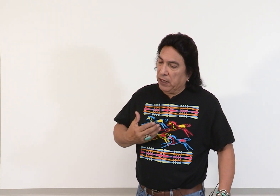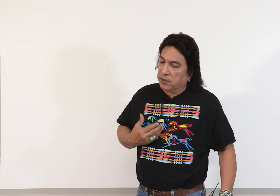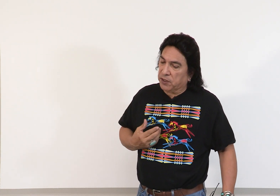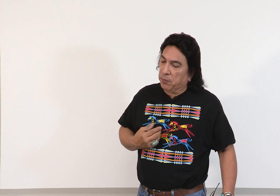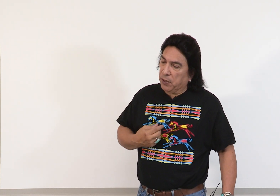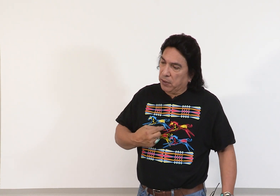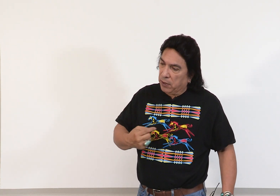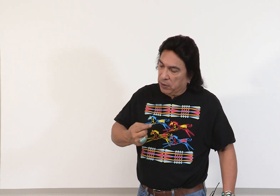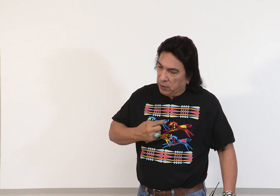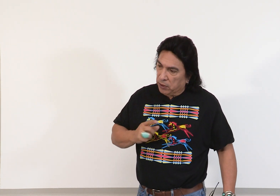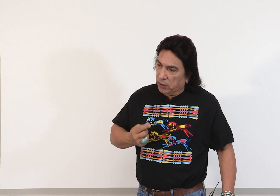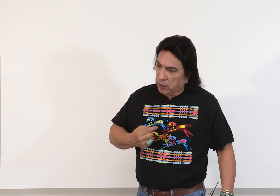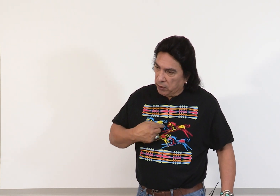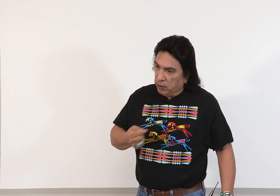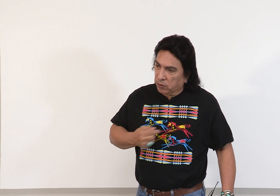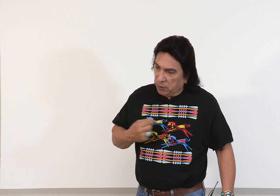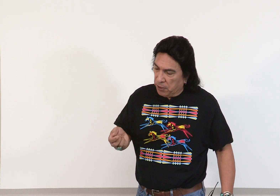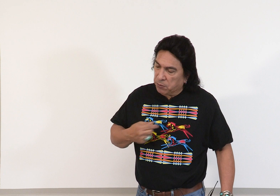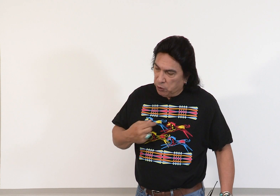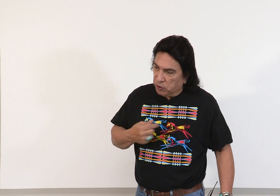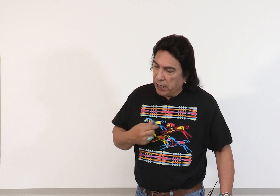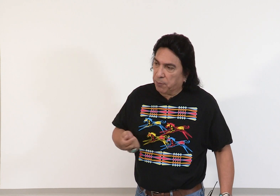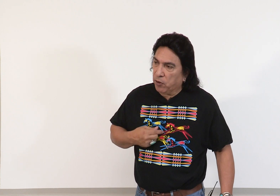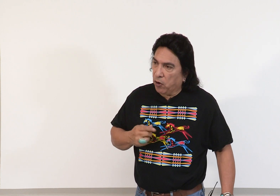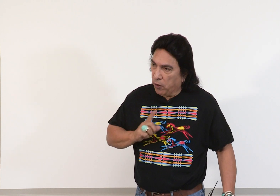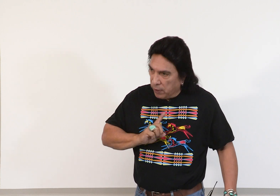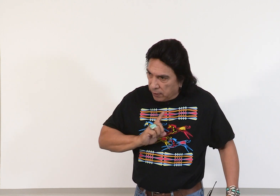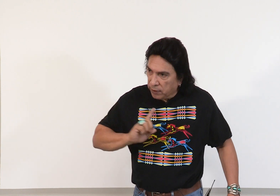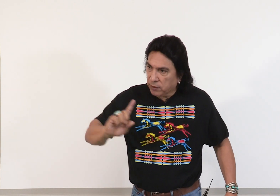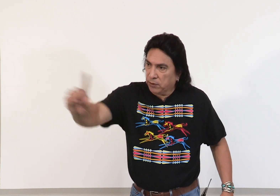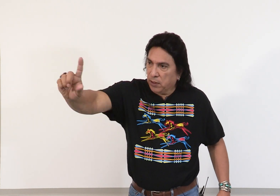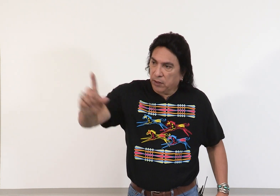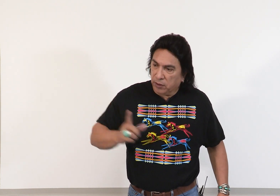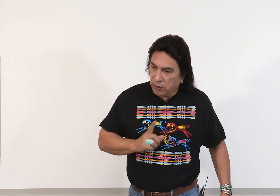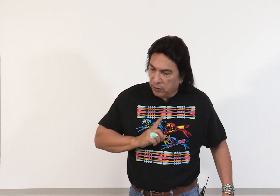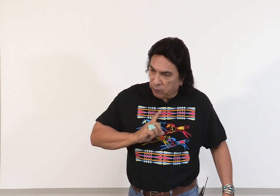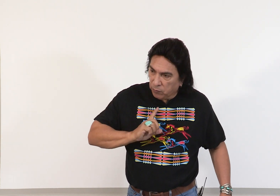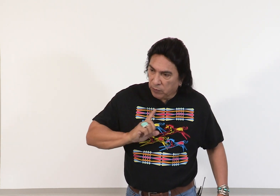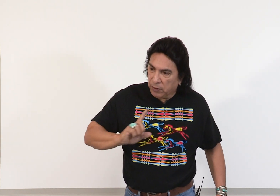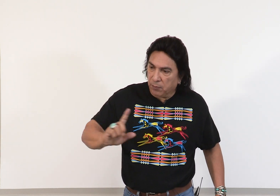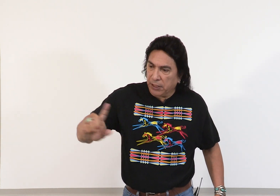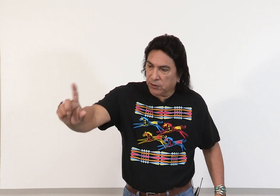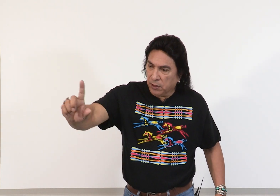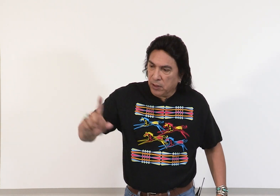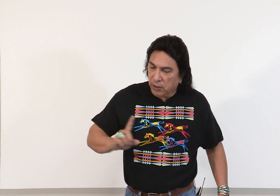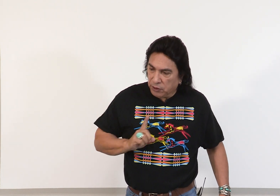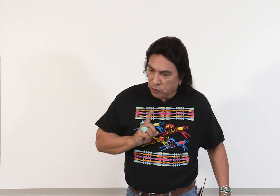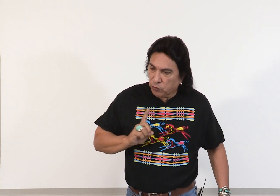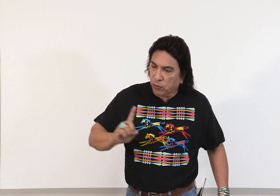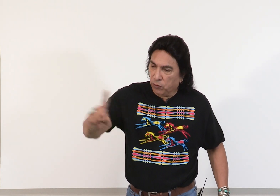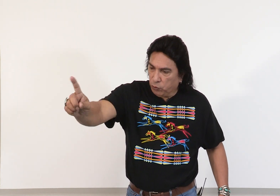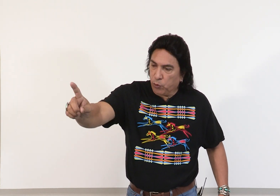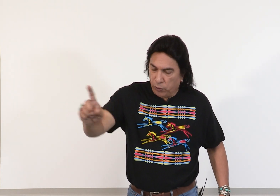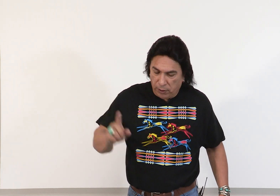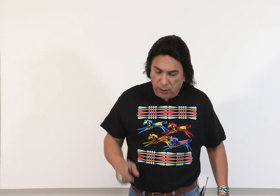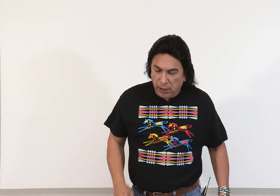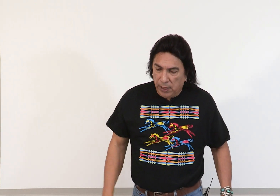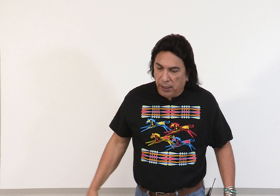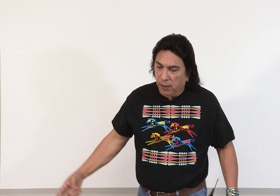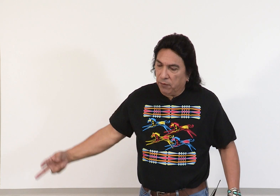in something, sometimes you could tap your heart. And that means it's truth. If